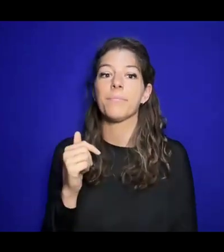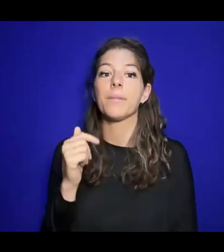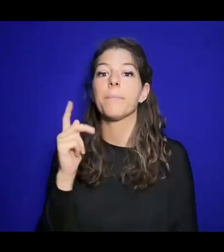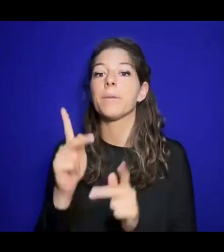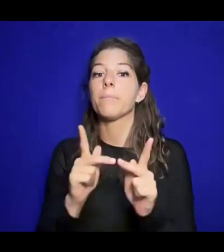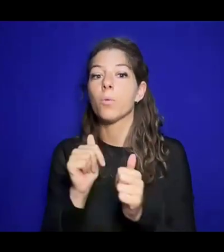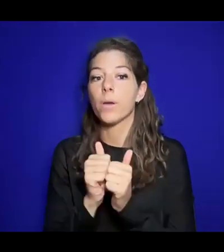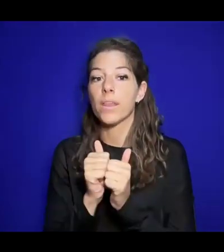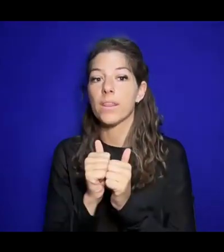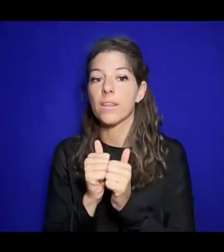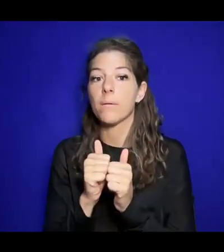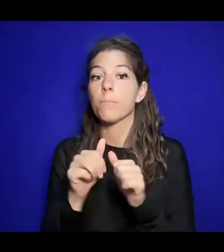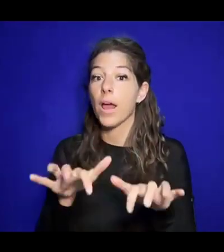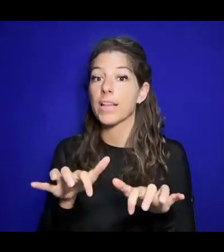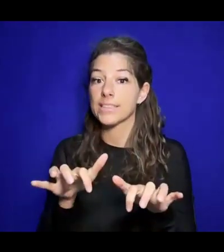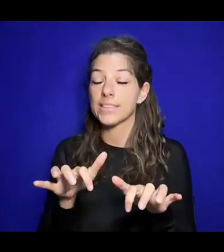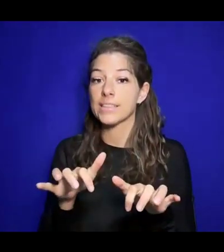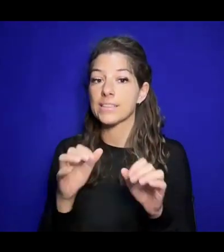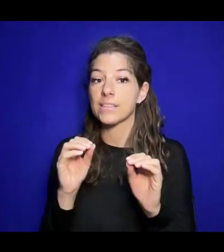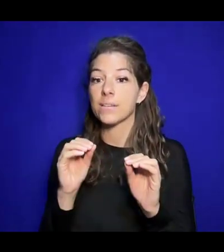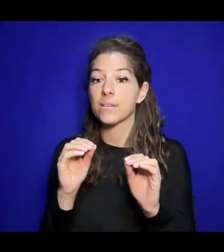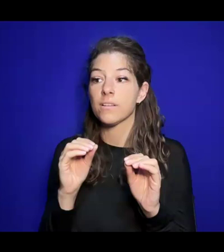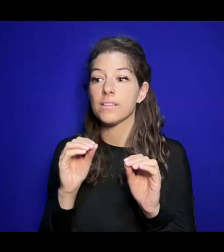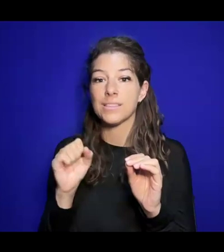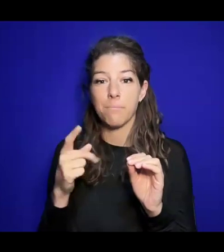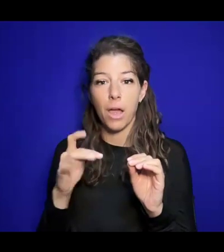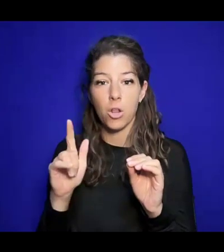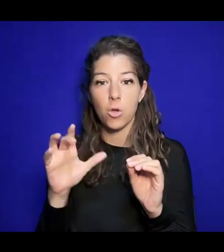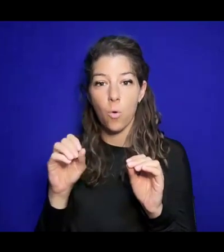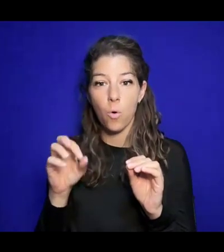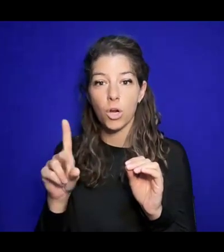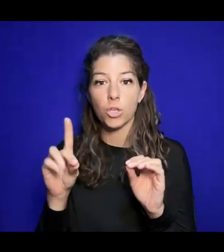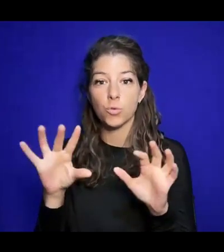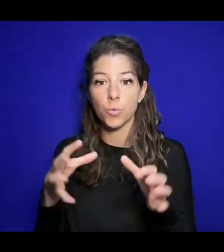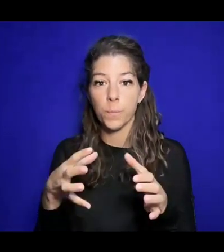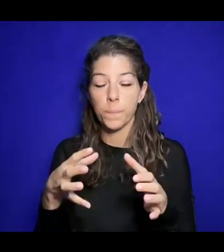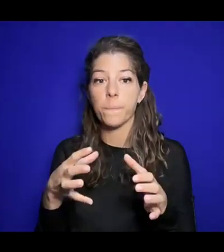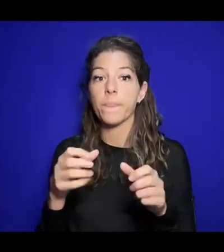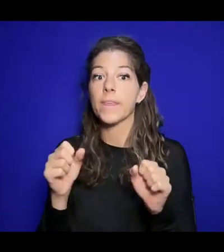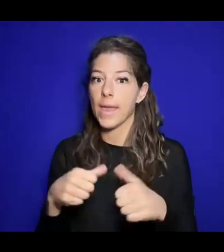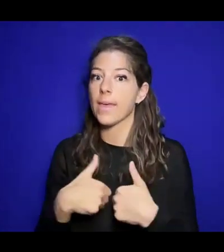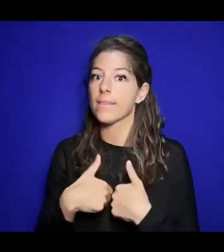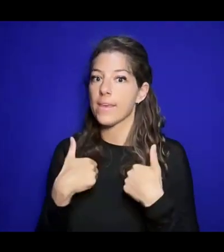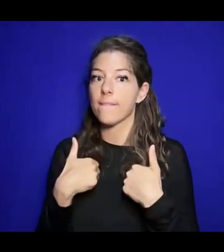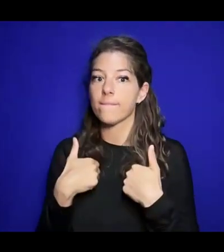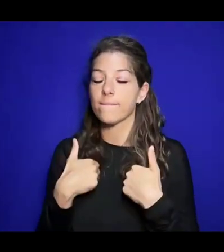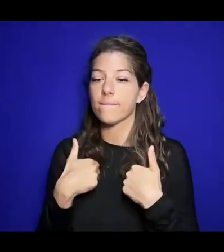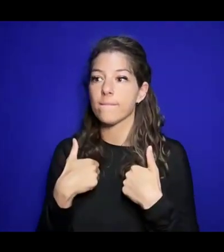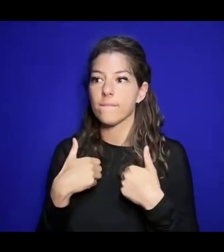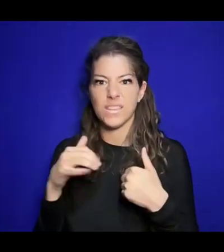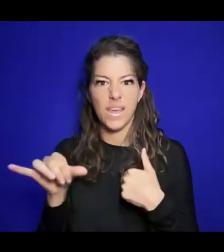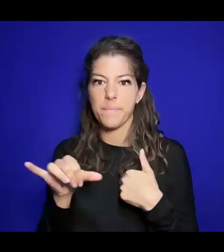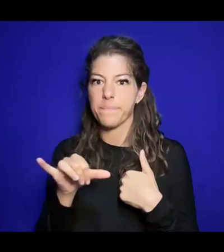with paralysis, especially in the spinal cord injury group, can live the